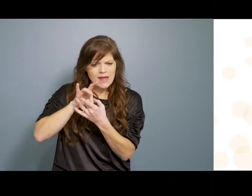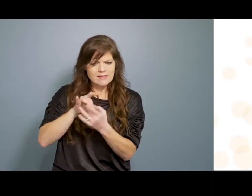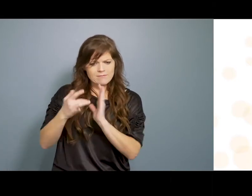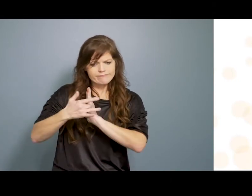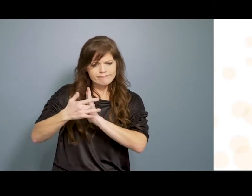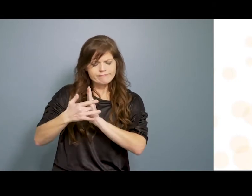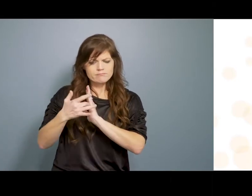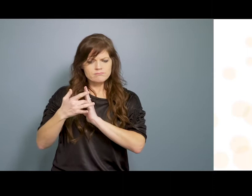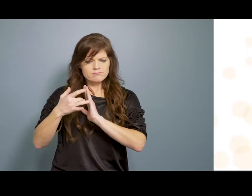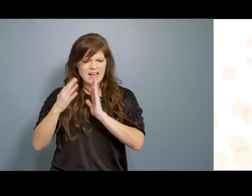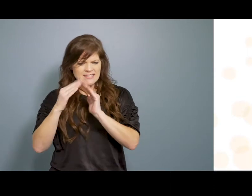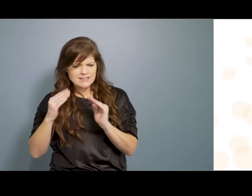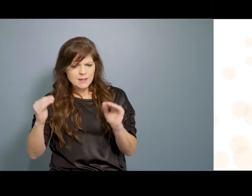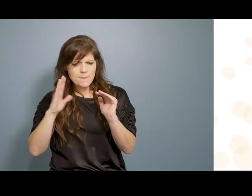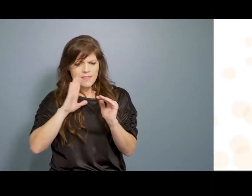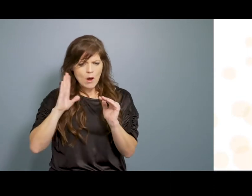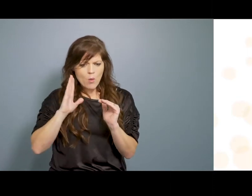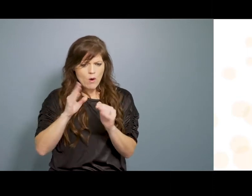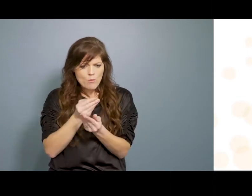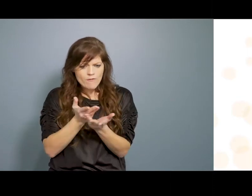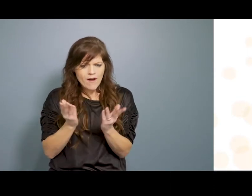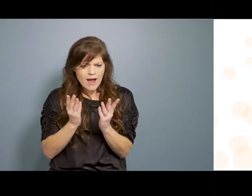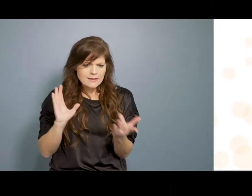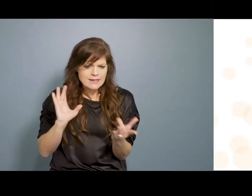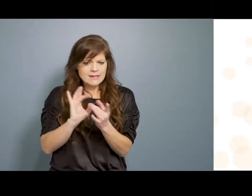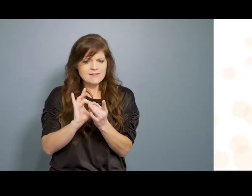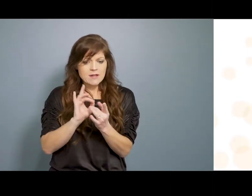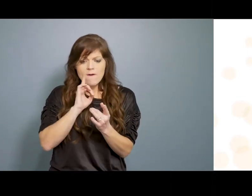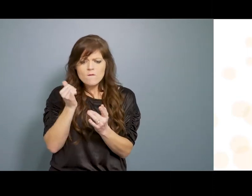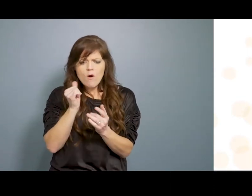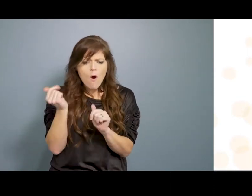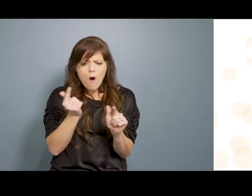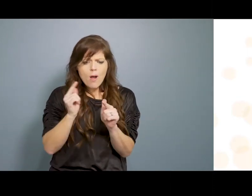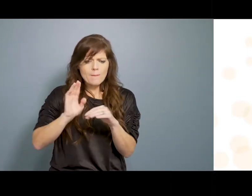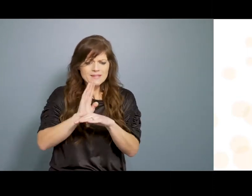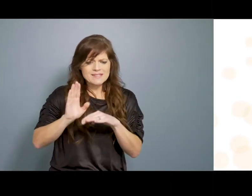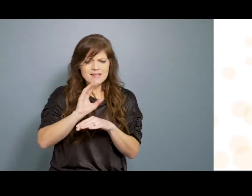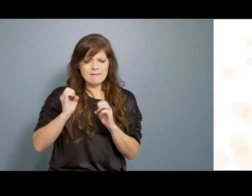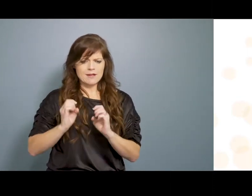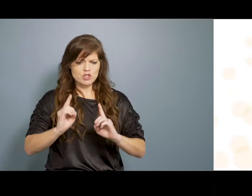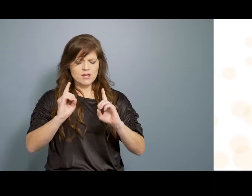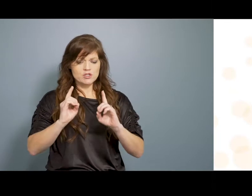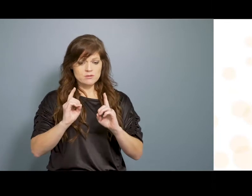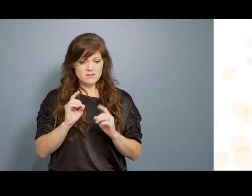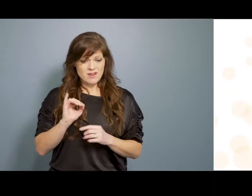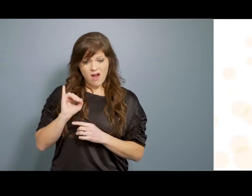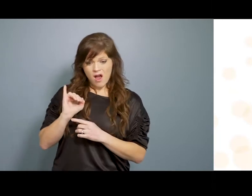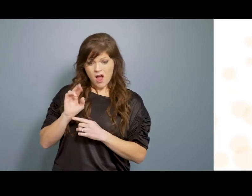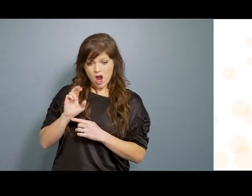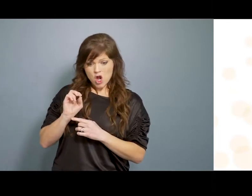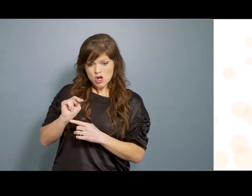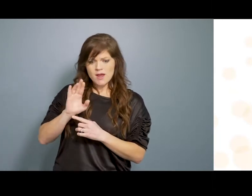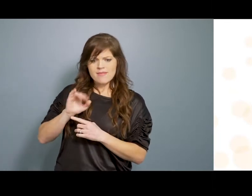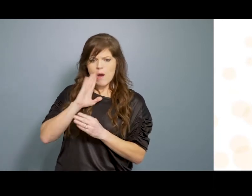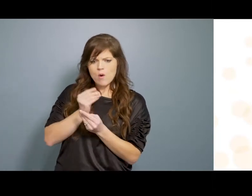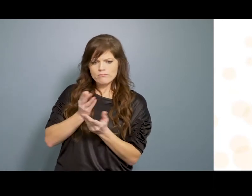new system that would provide connectivity to our business and education. This would provide students with opportunities to